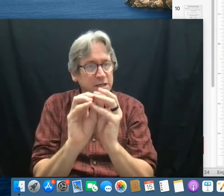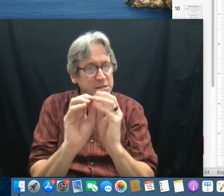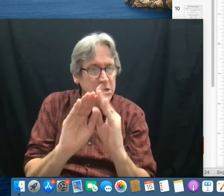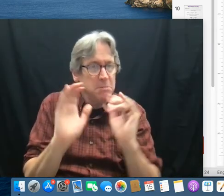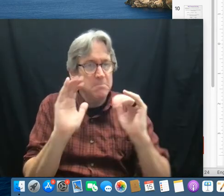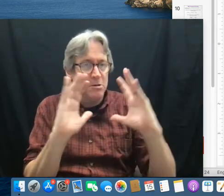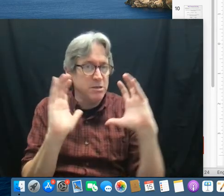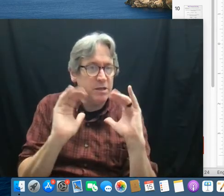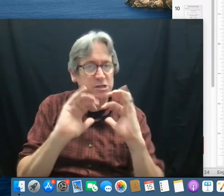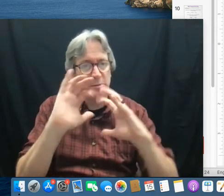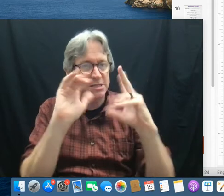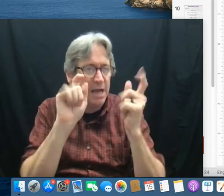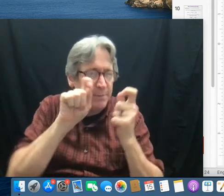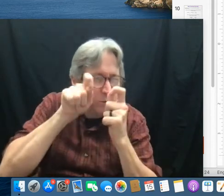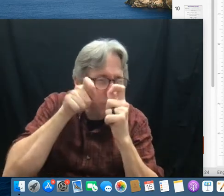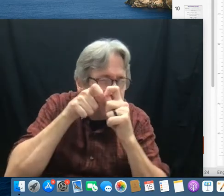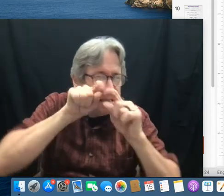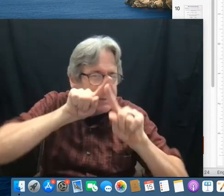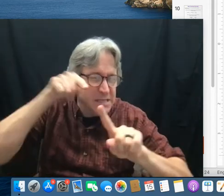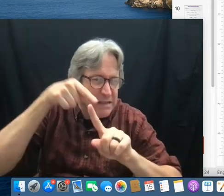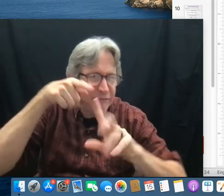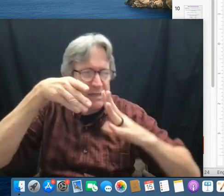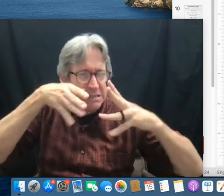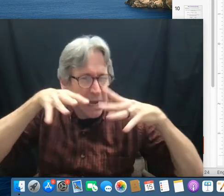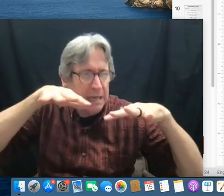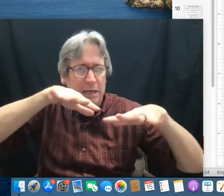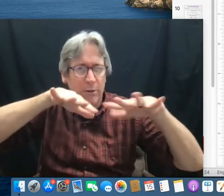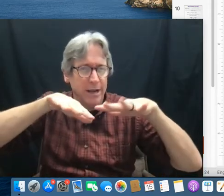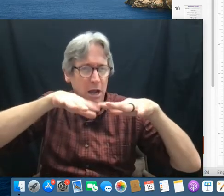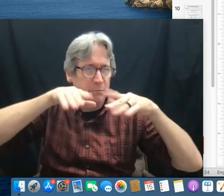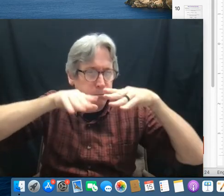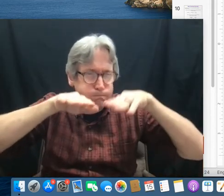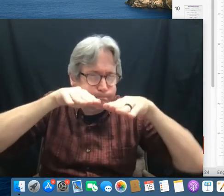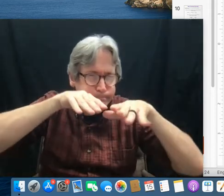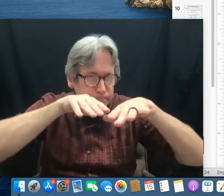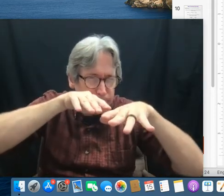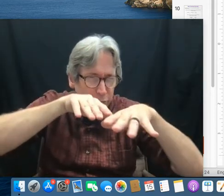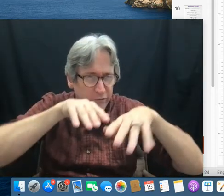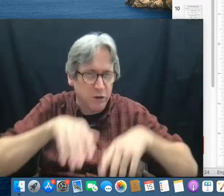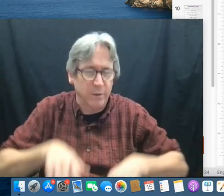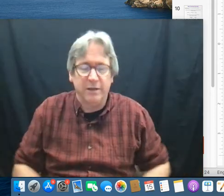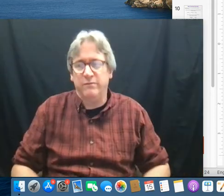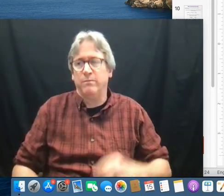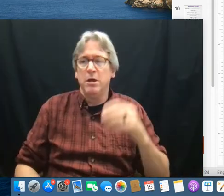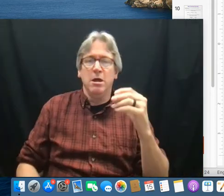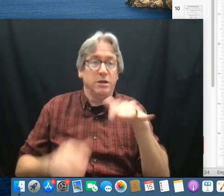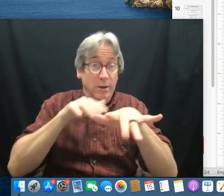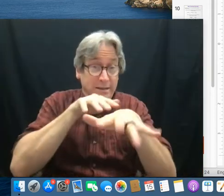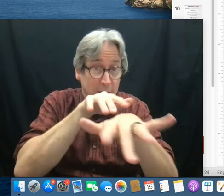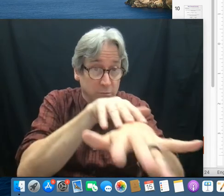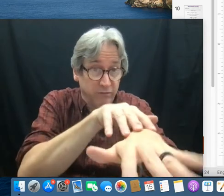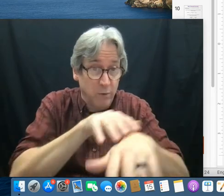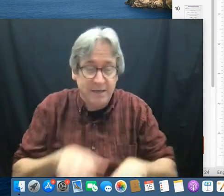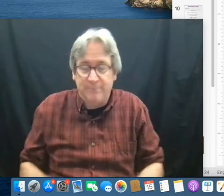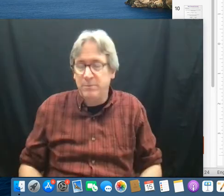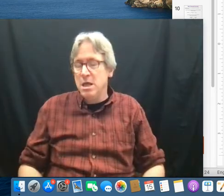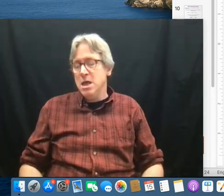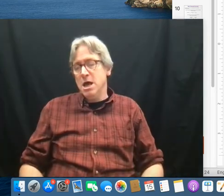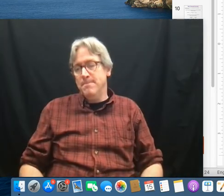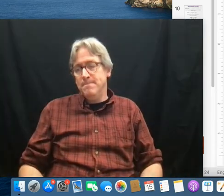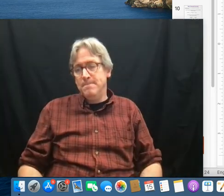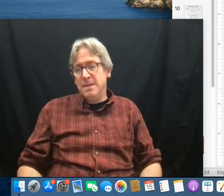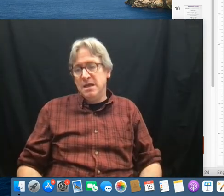We talk about it in terms of gross motor skills down to fine motor skills. So got the big stuff all